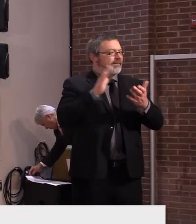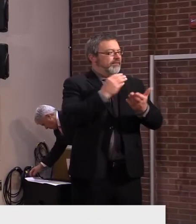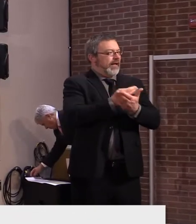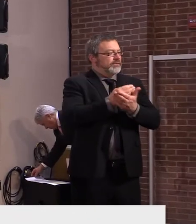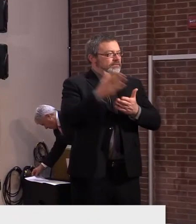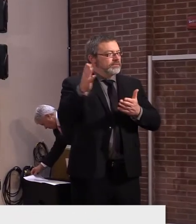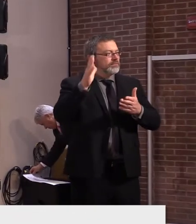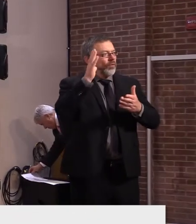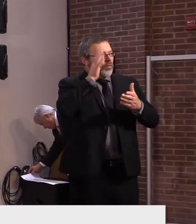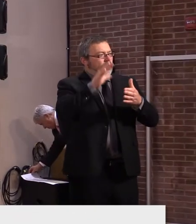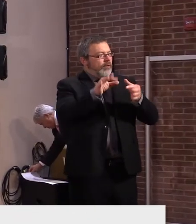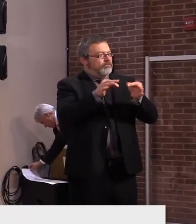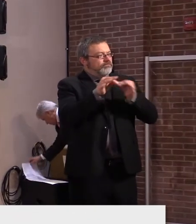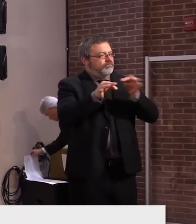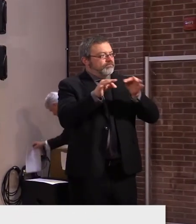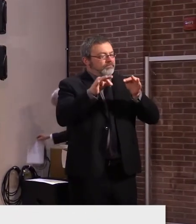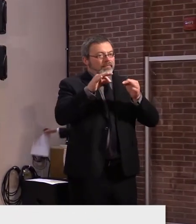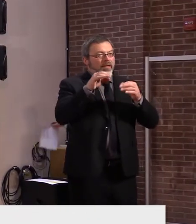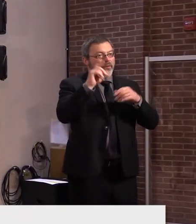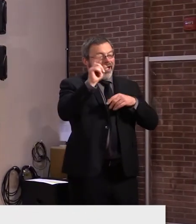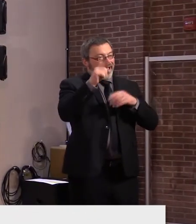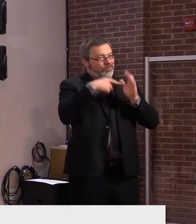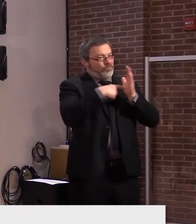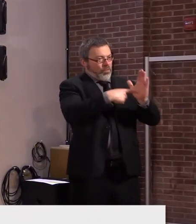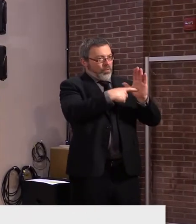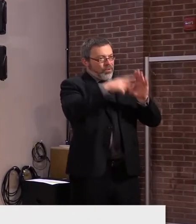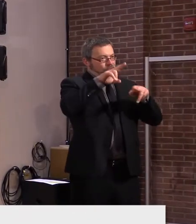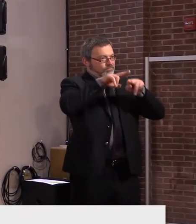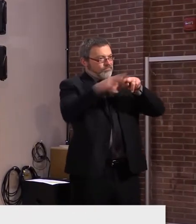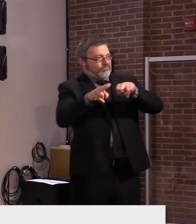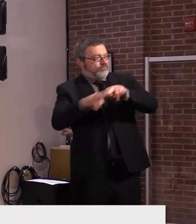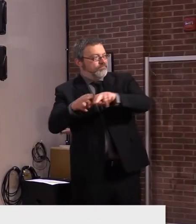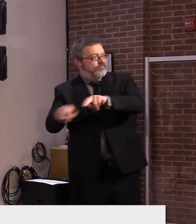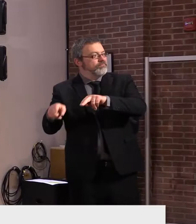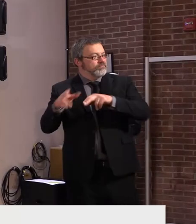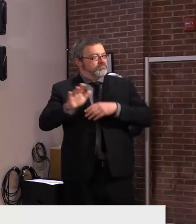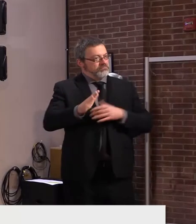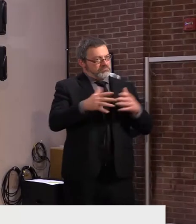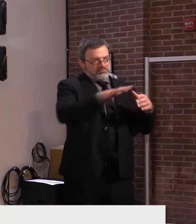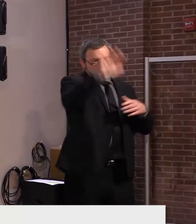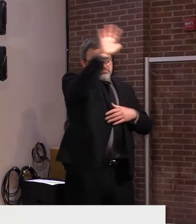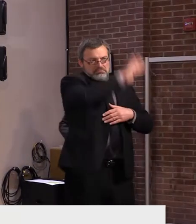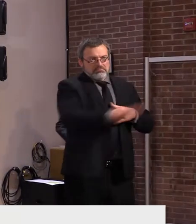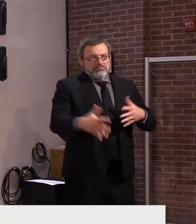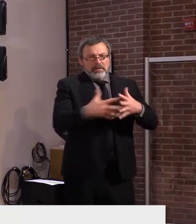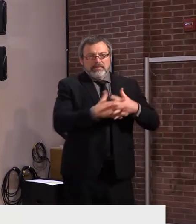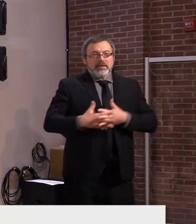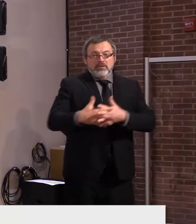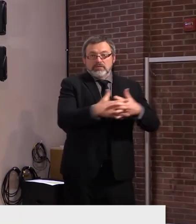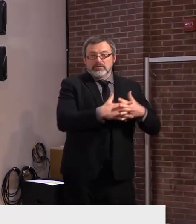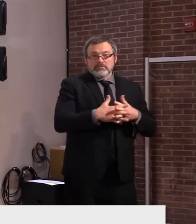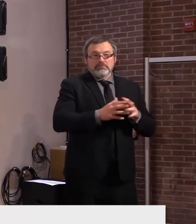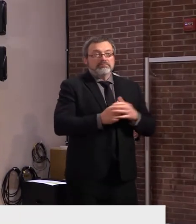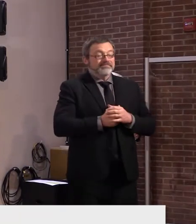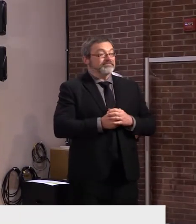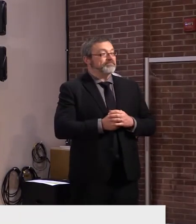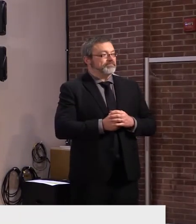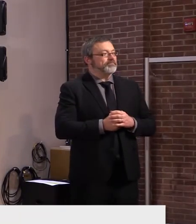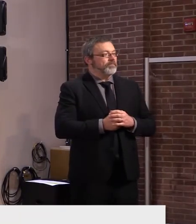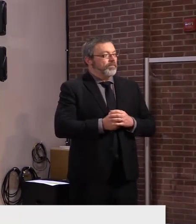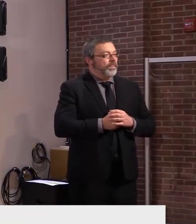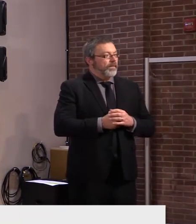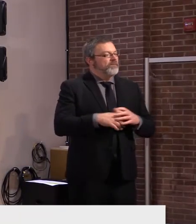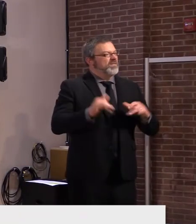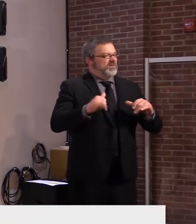to decline. And that's holding true for Vermont and much of the Northeast as well. We'll continue to keep a